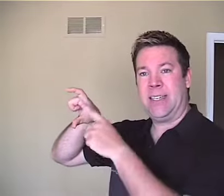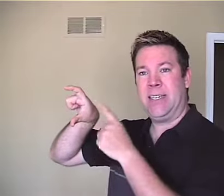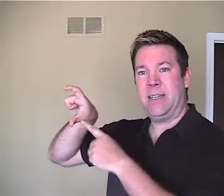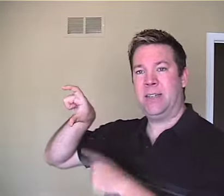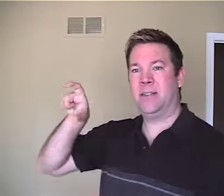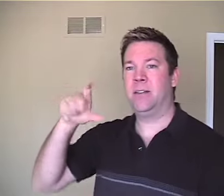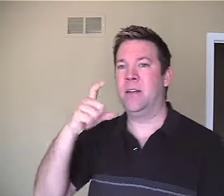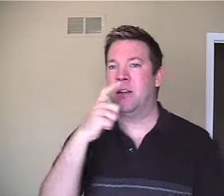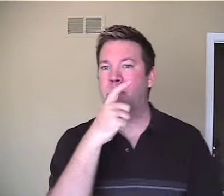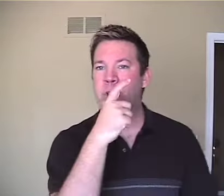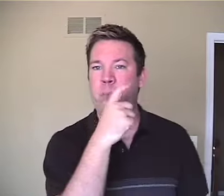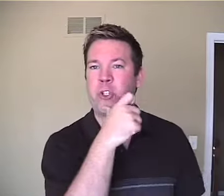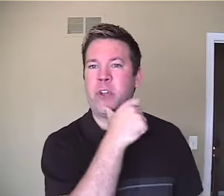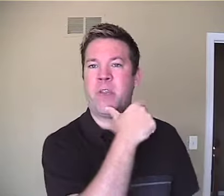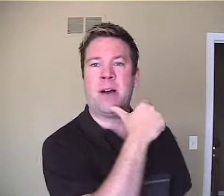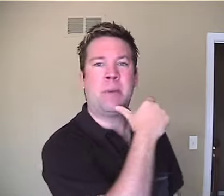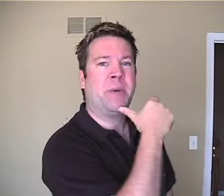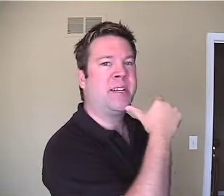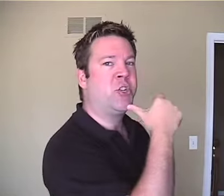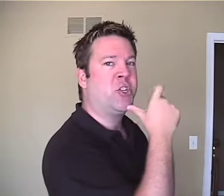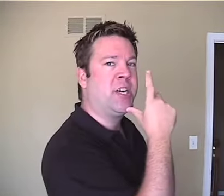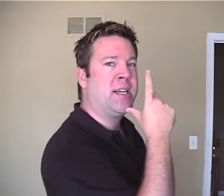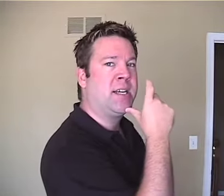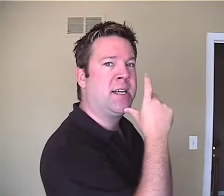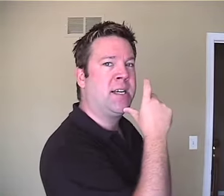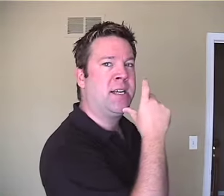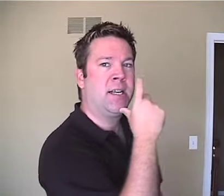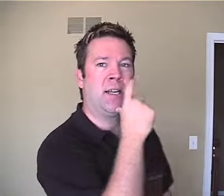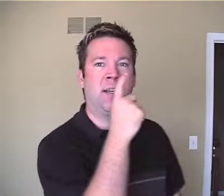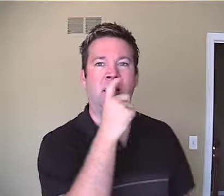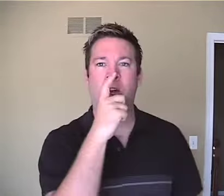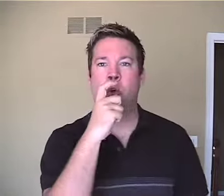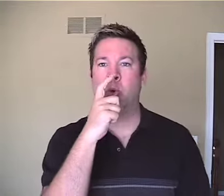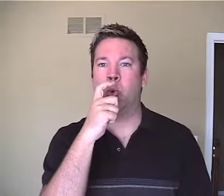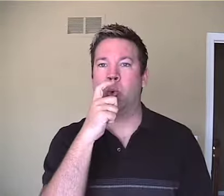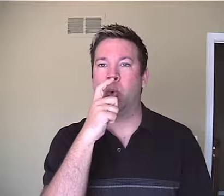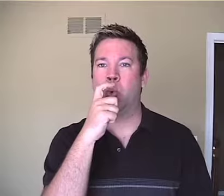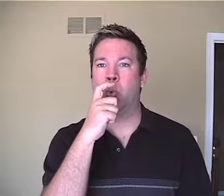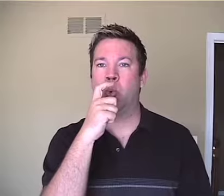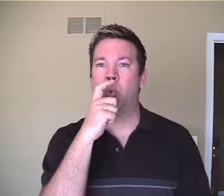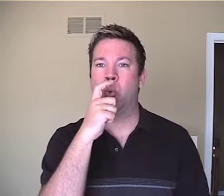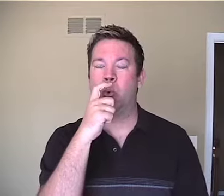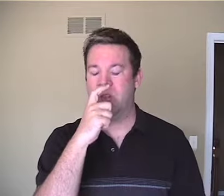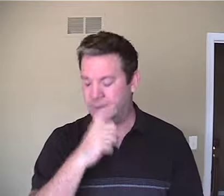C, but you put your thumb up against your chin. Who.